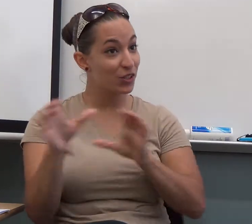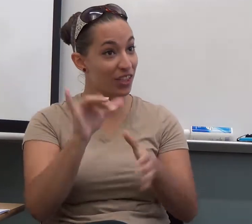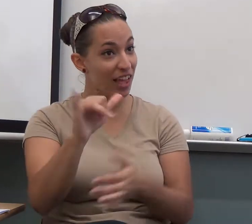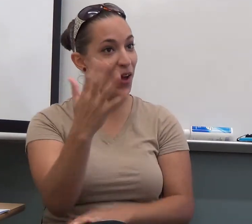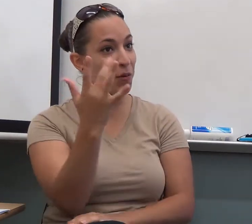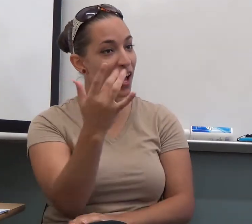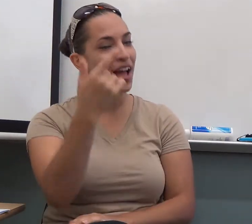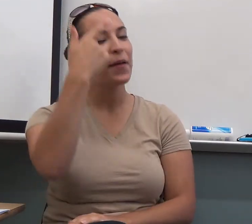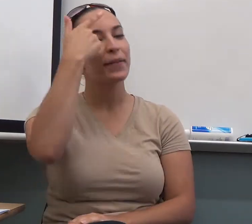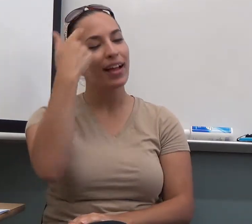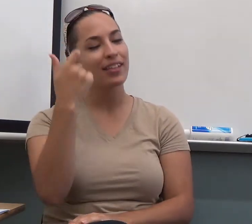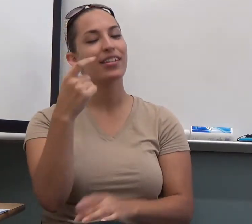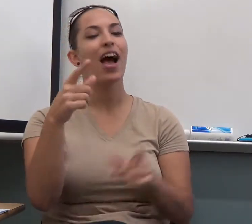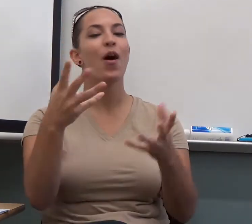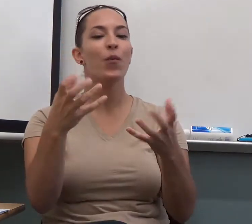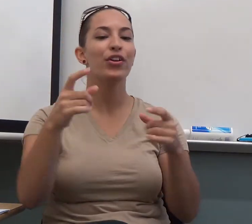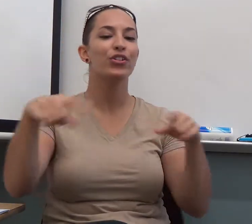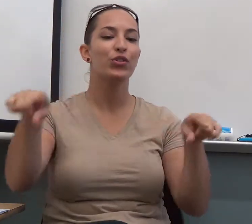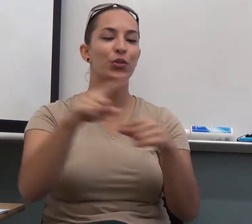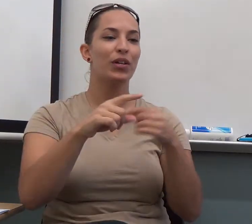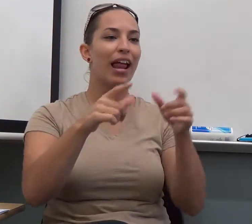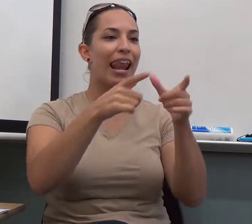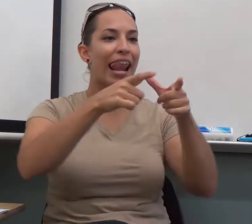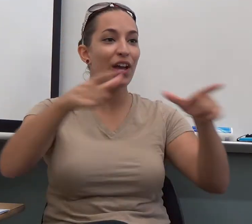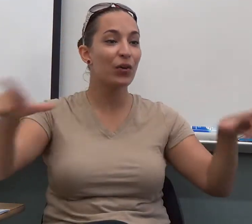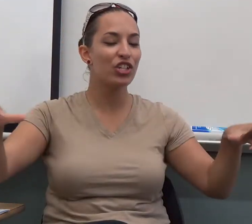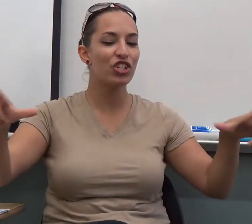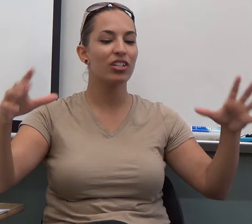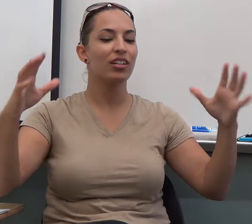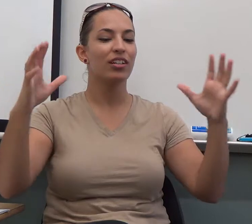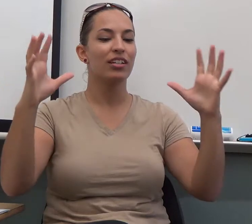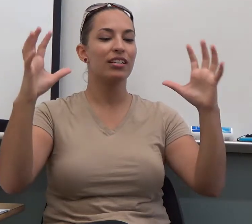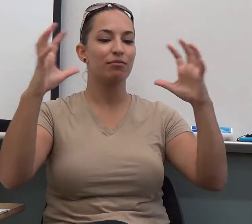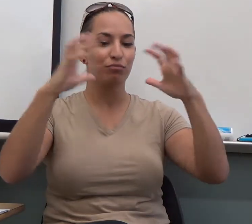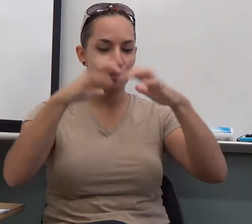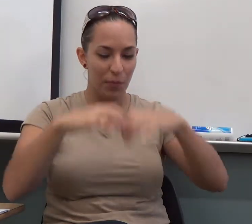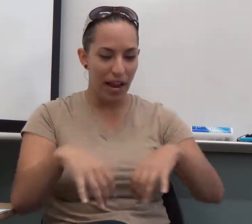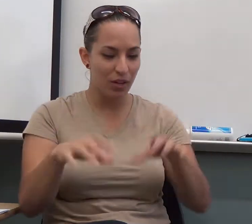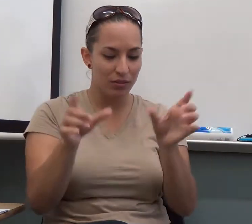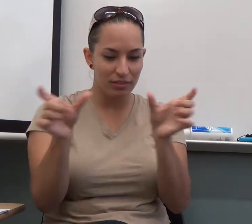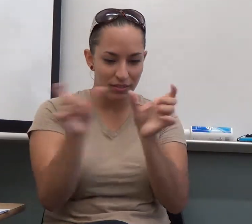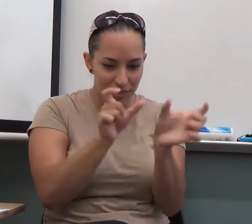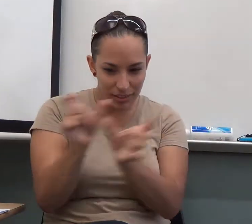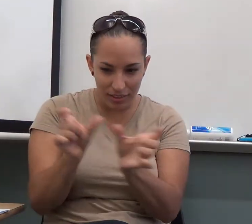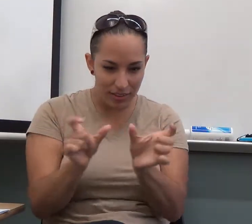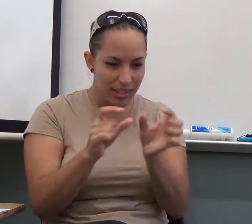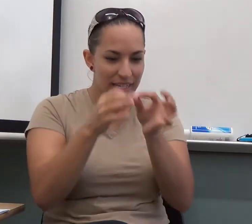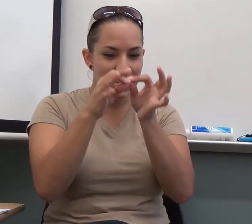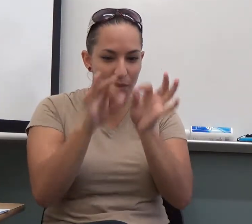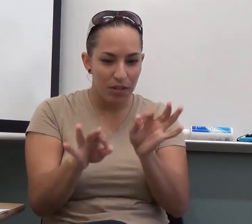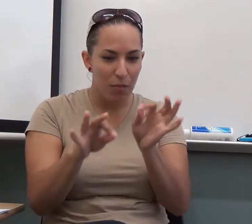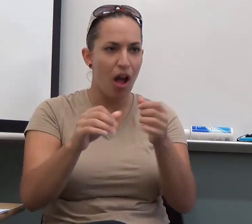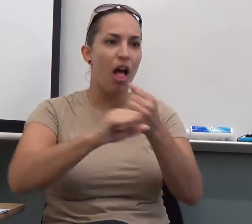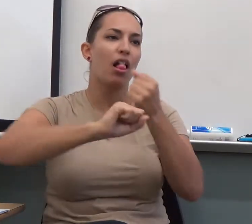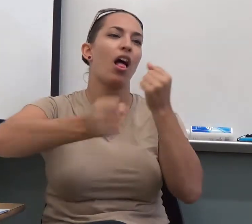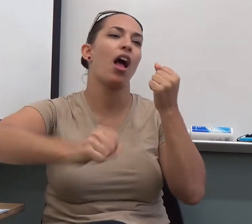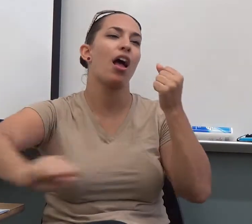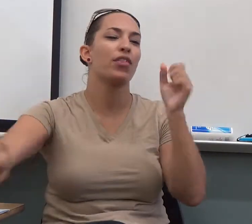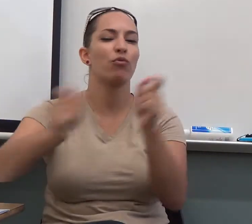break down your language and try to cut back all of this lengthy amount of writing that you do, where